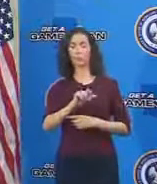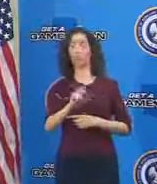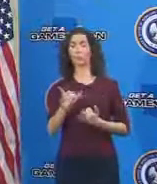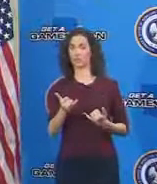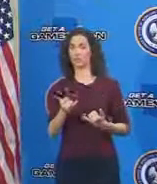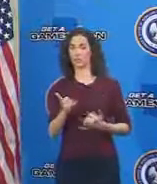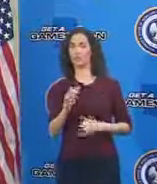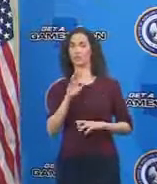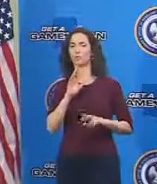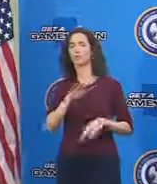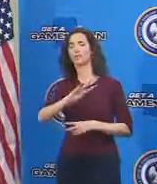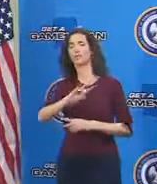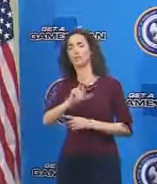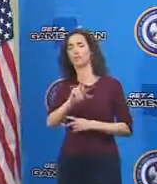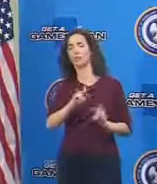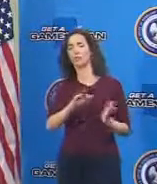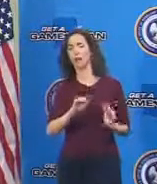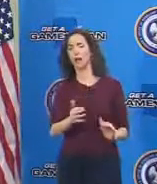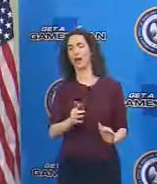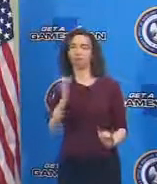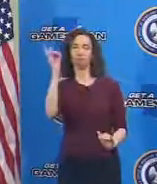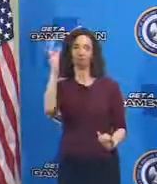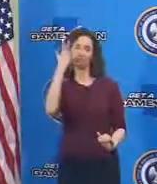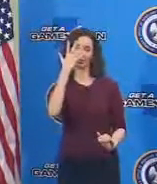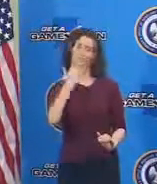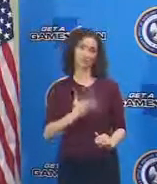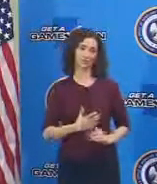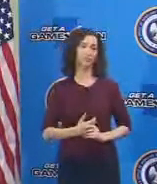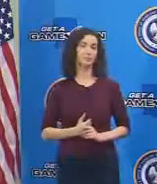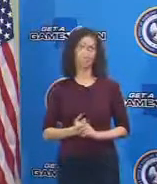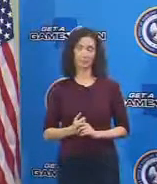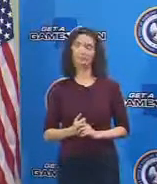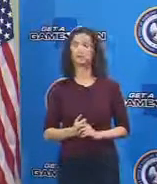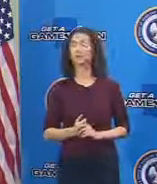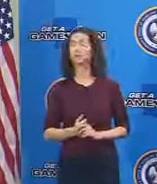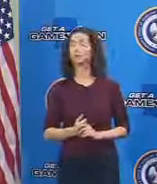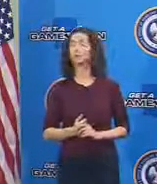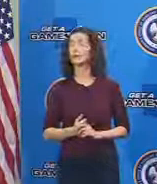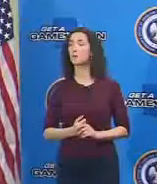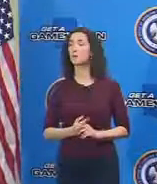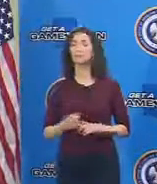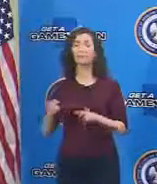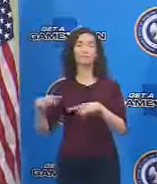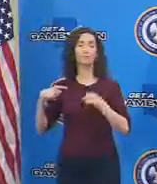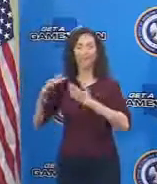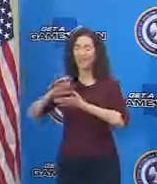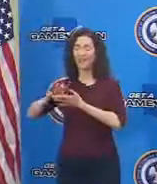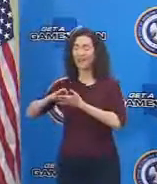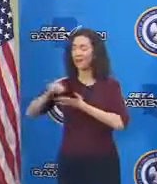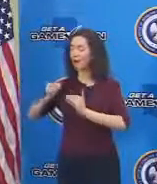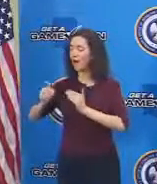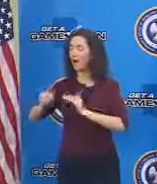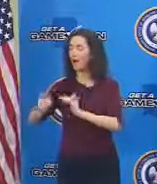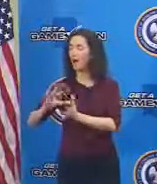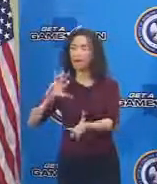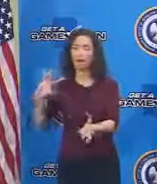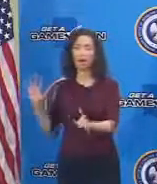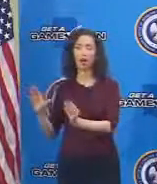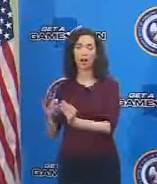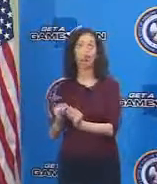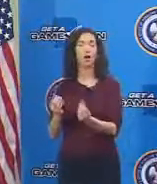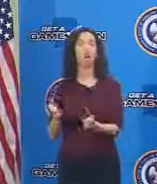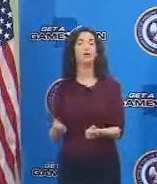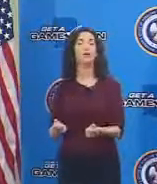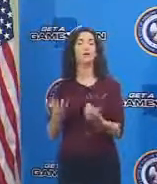today. Obviously tragic and sad. Thus far, the total number of Louisianans lost